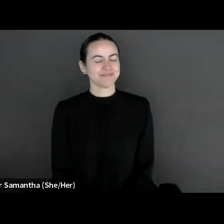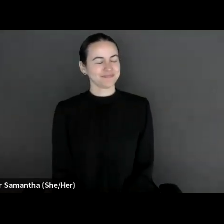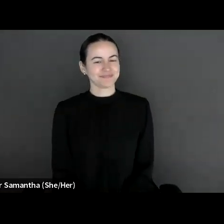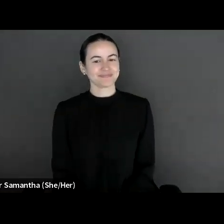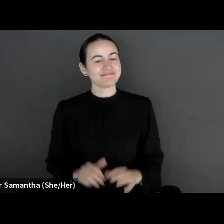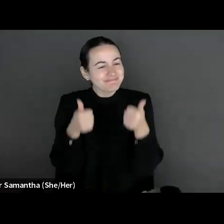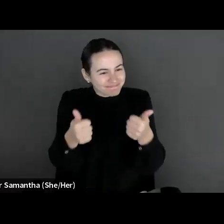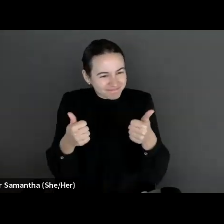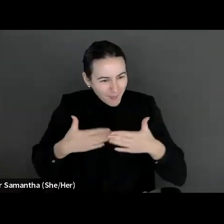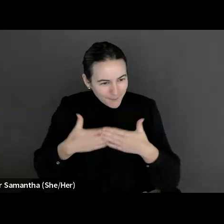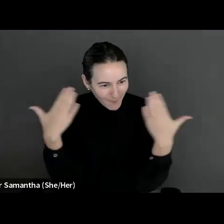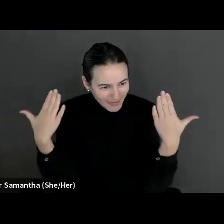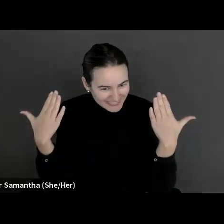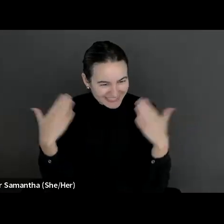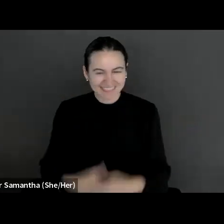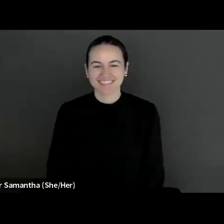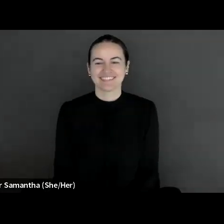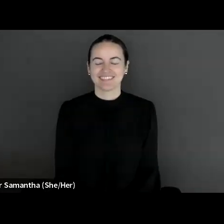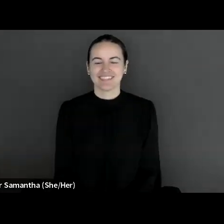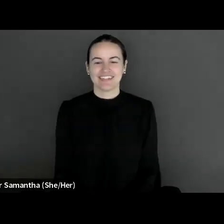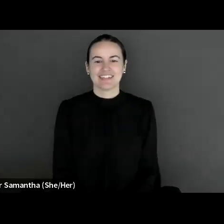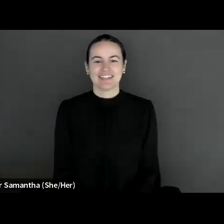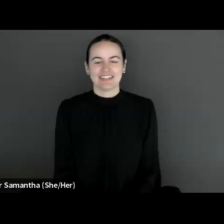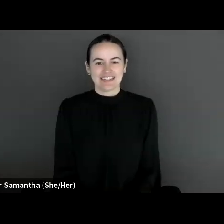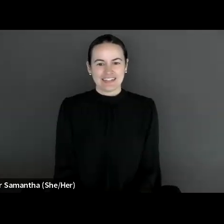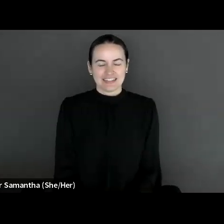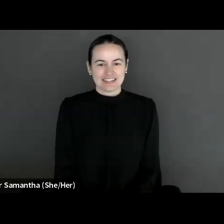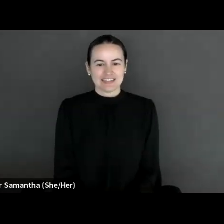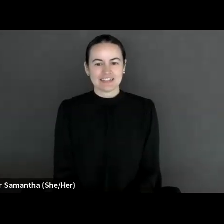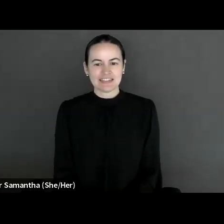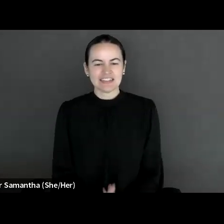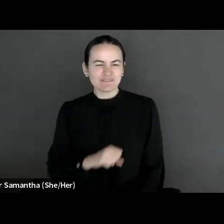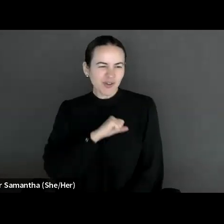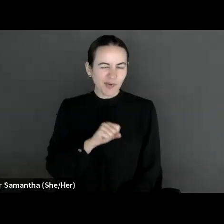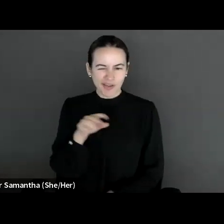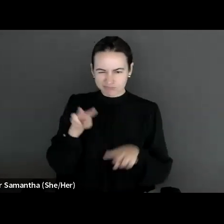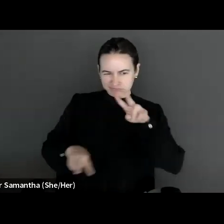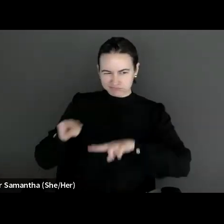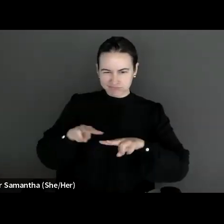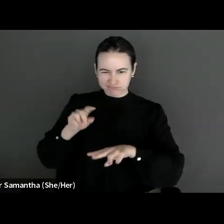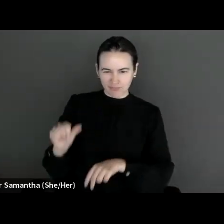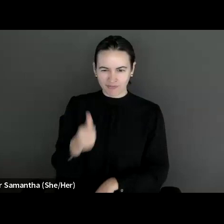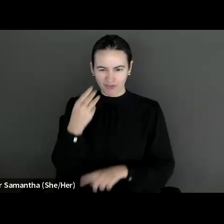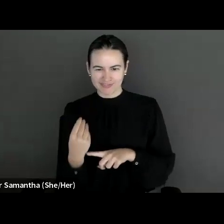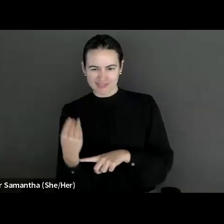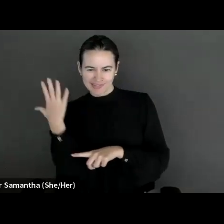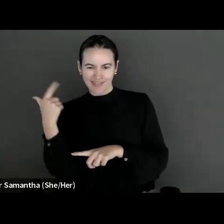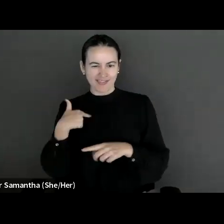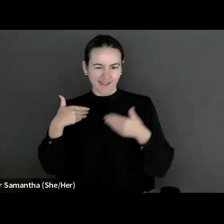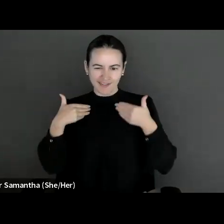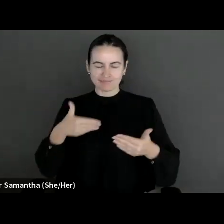morning, everyone. Well, you maybe can have a quick look at the slide, at the first slide, and then I will start.